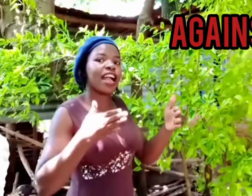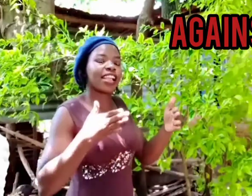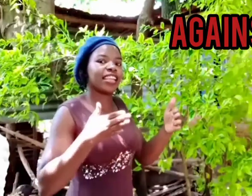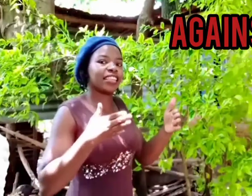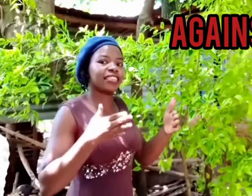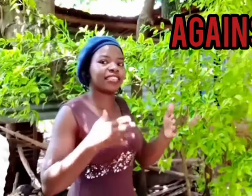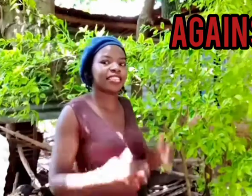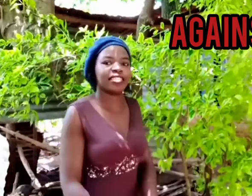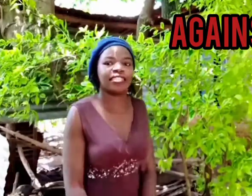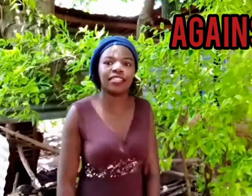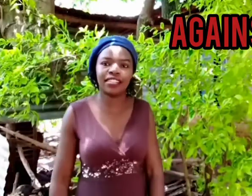Against.